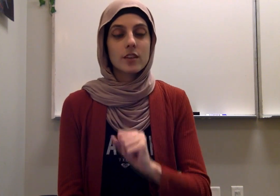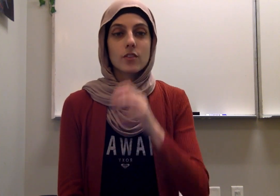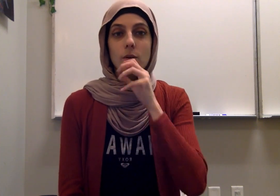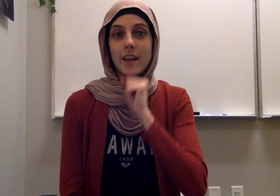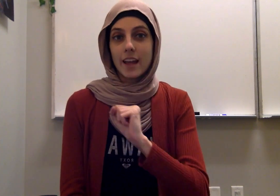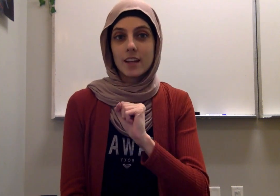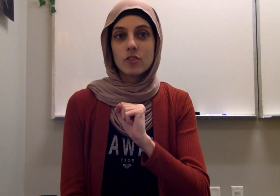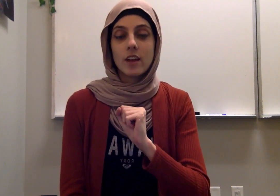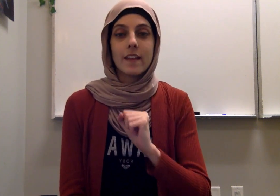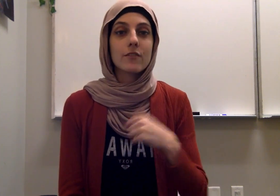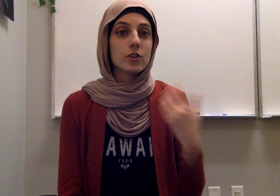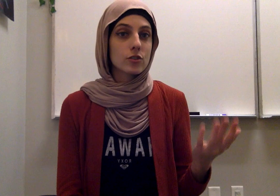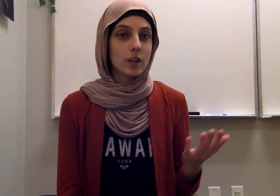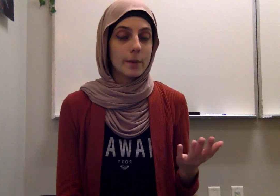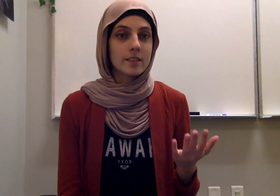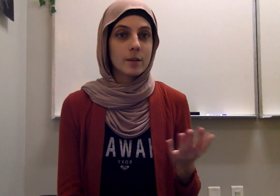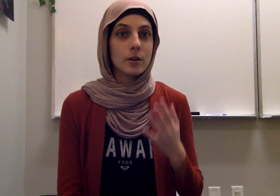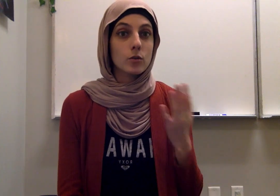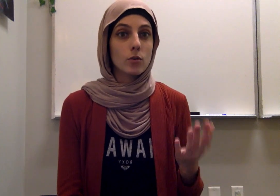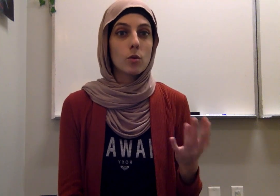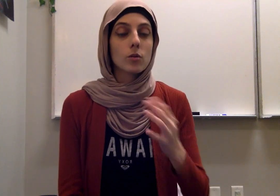So age, and then if you're describing someone who's old,